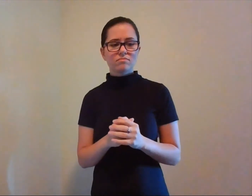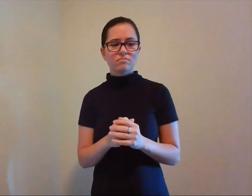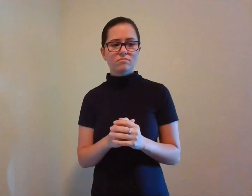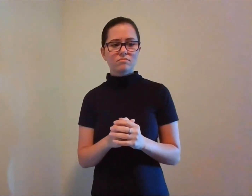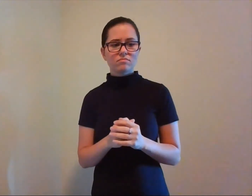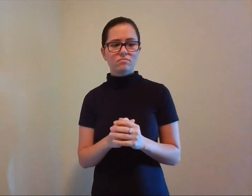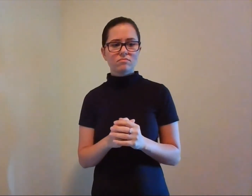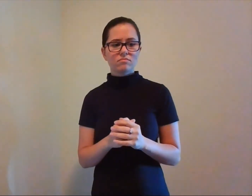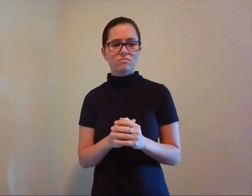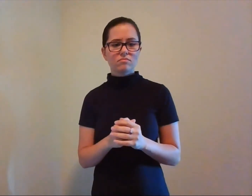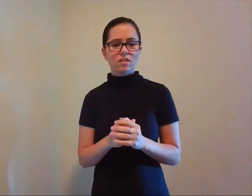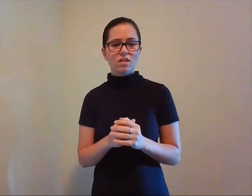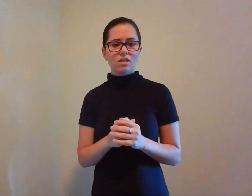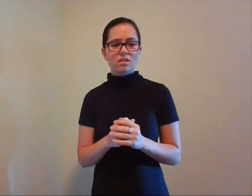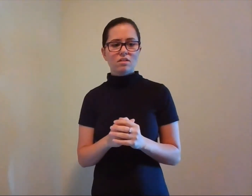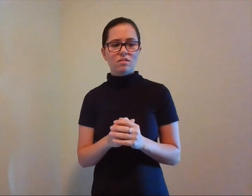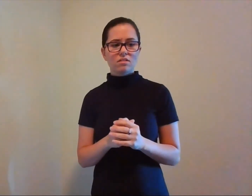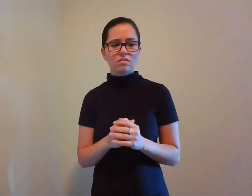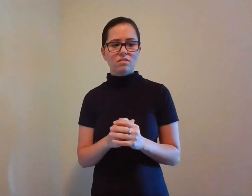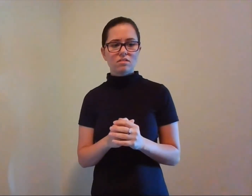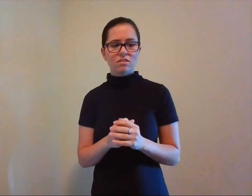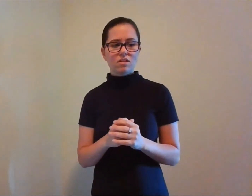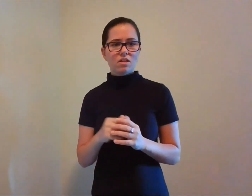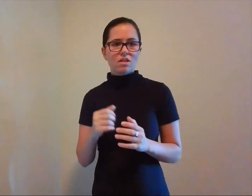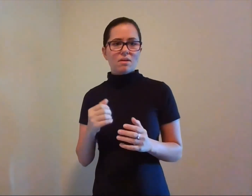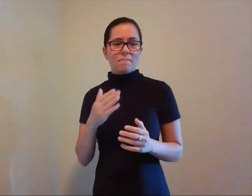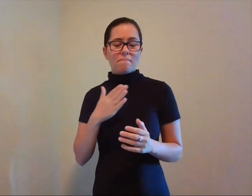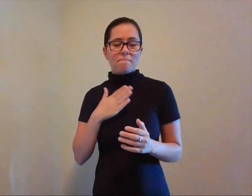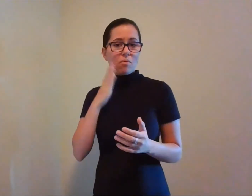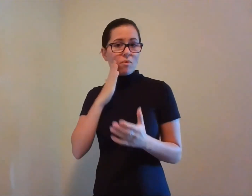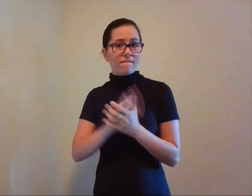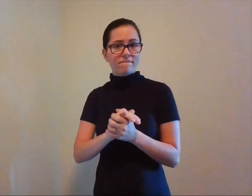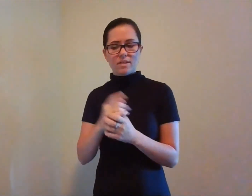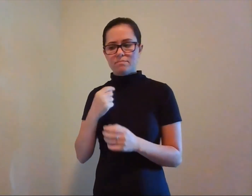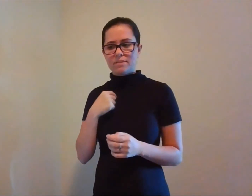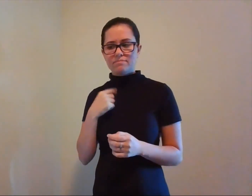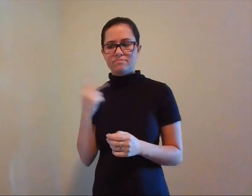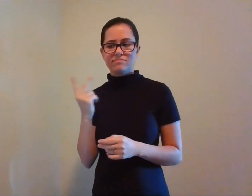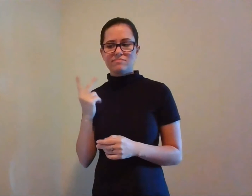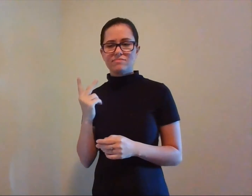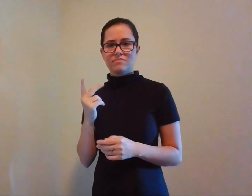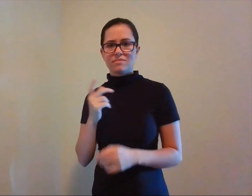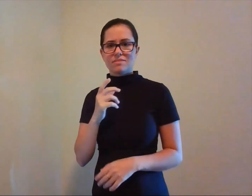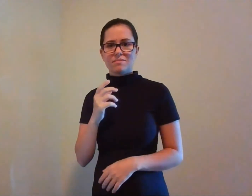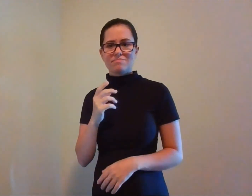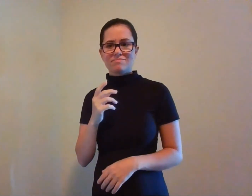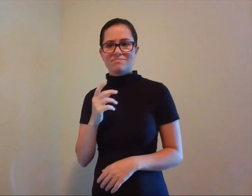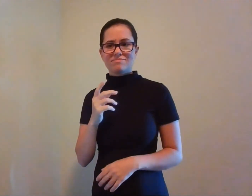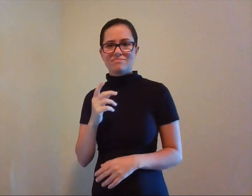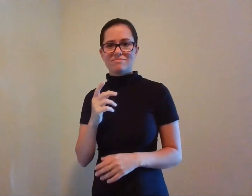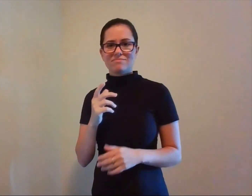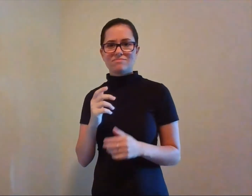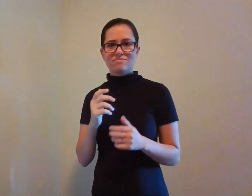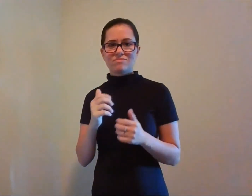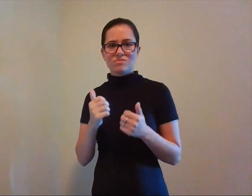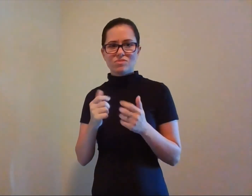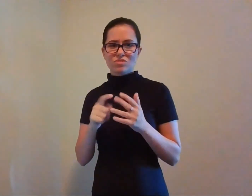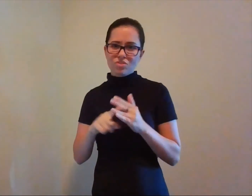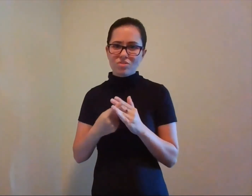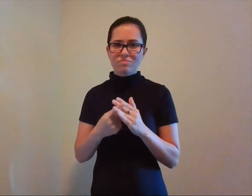literally had to wait for people to get in and be like, sorry guys, no one's supposed to be in the pool. Now, after 4 times. You waited for them to get in first, though? No, because I